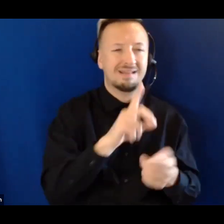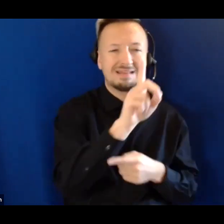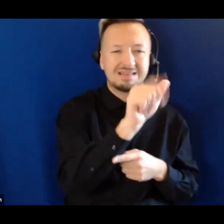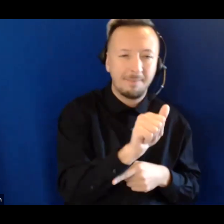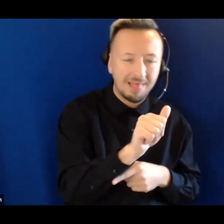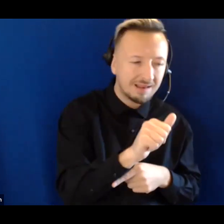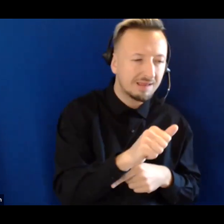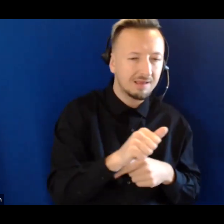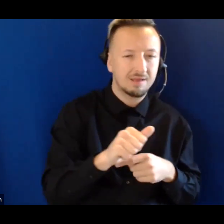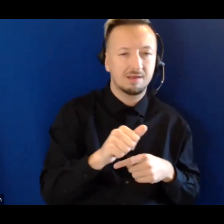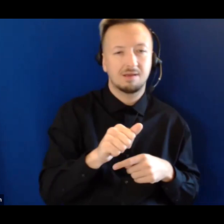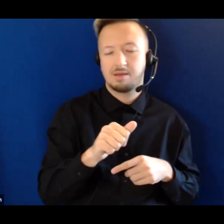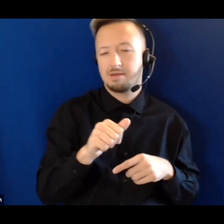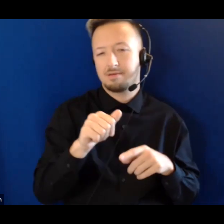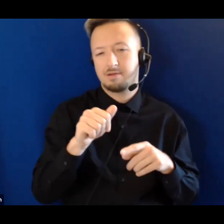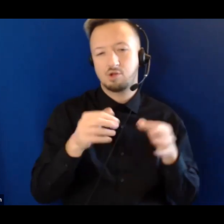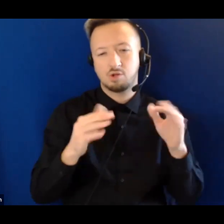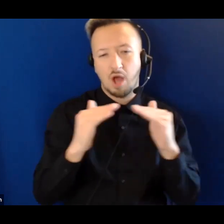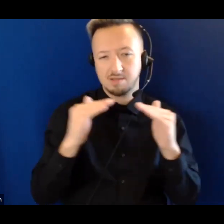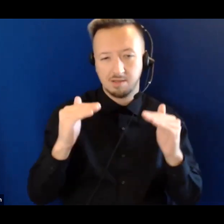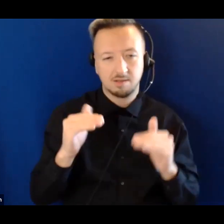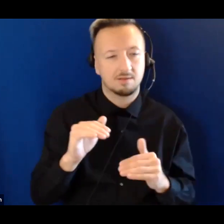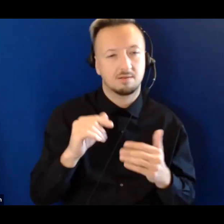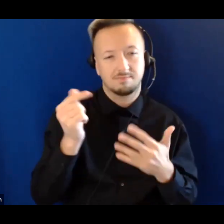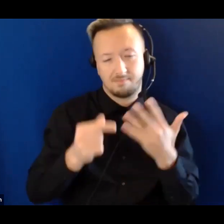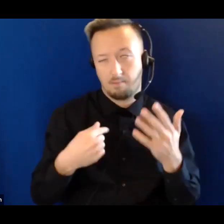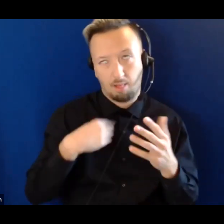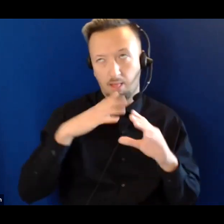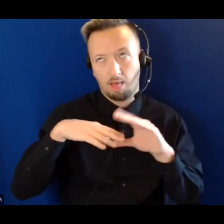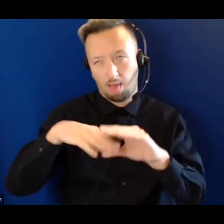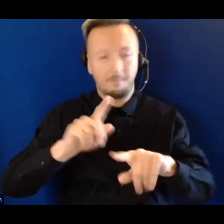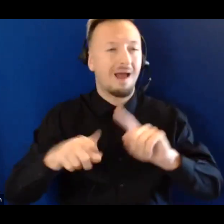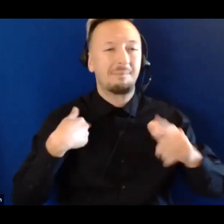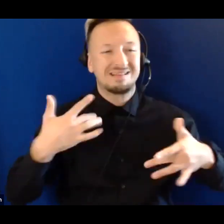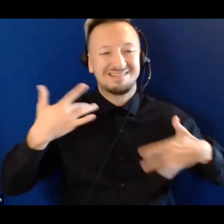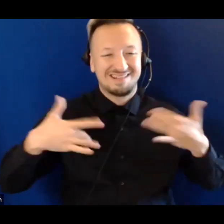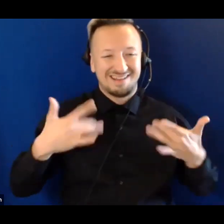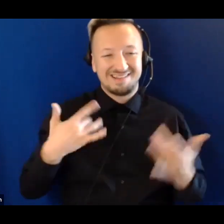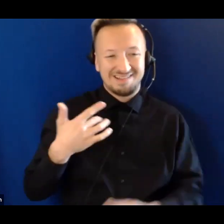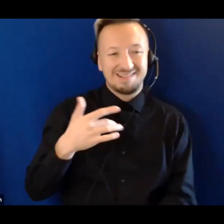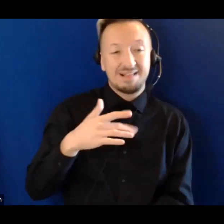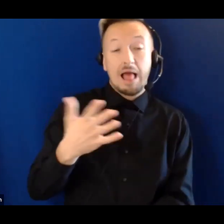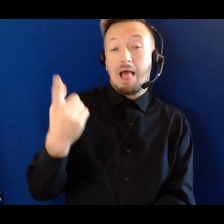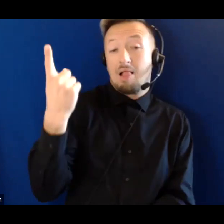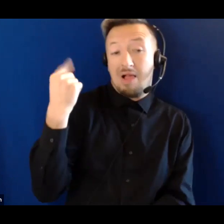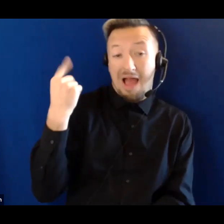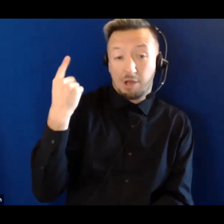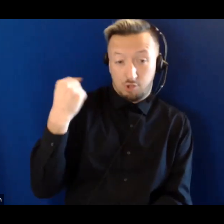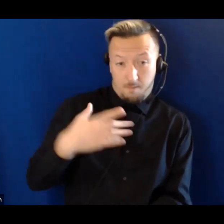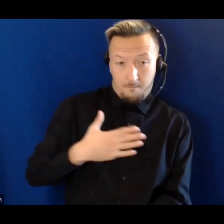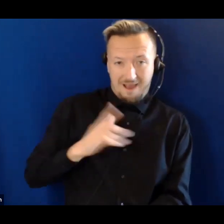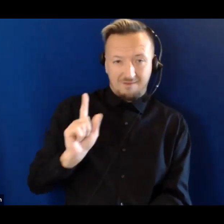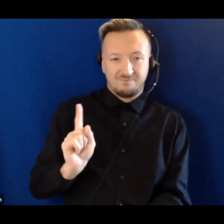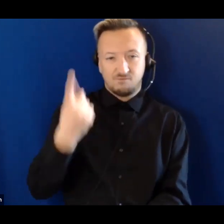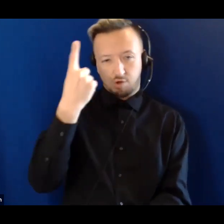related. So with that being said, sorry, I'm just rambling, but I'm super excited. Last year was my first year